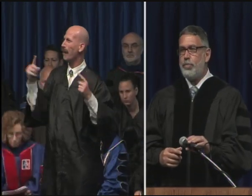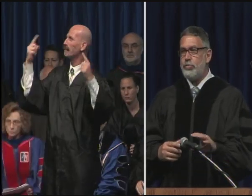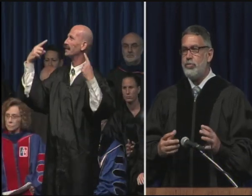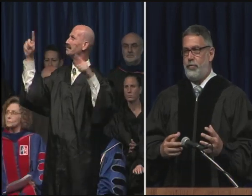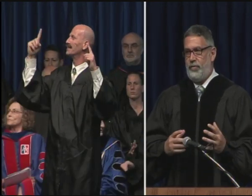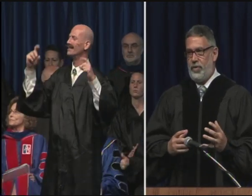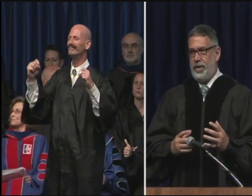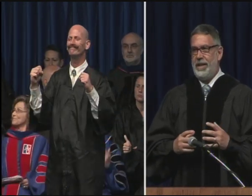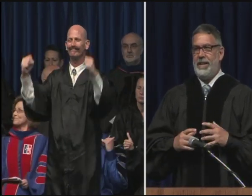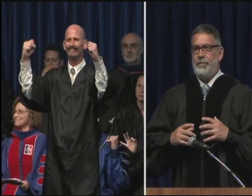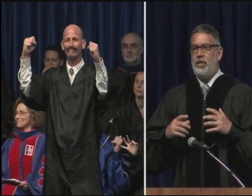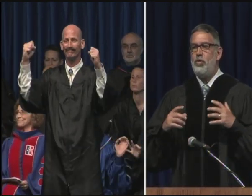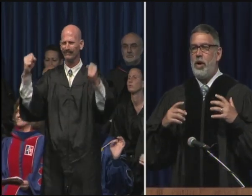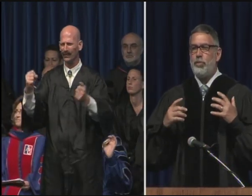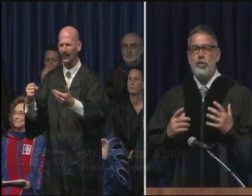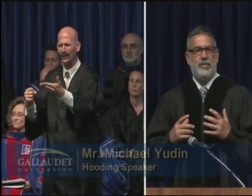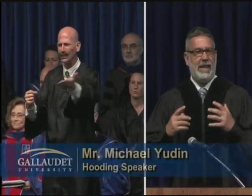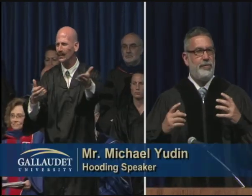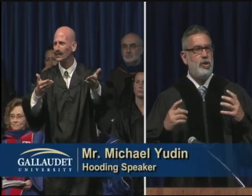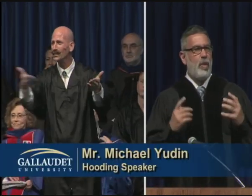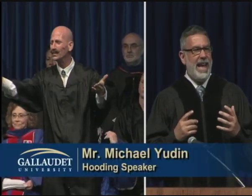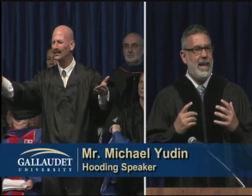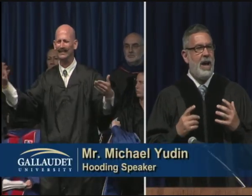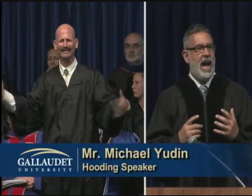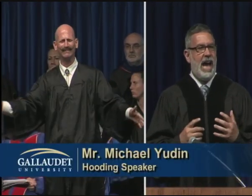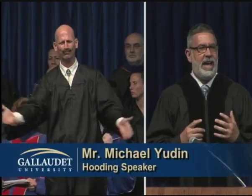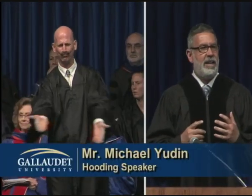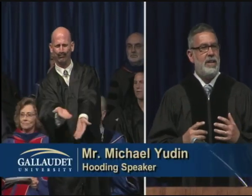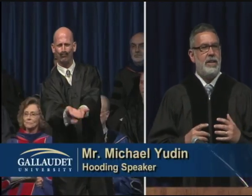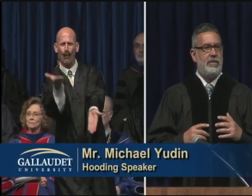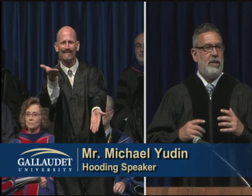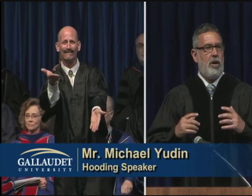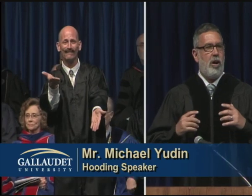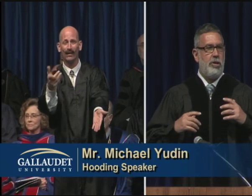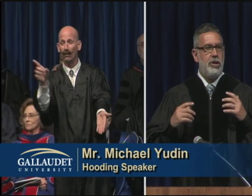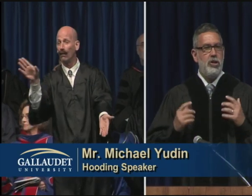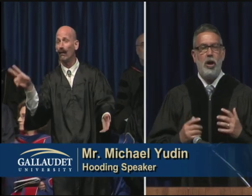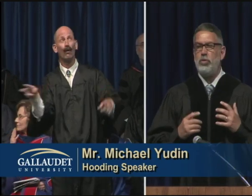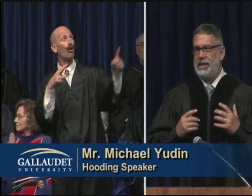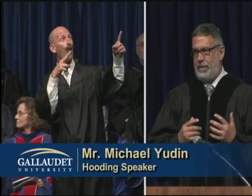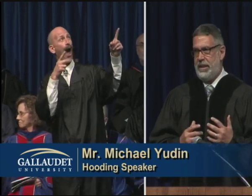proof that if you aim high, there are no limits.